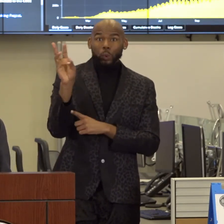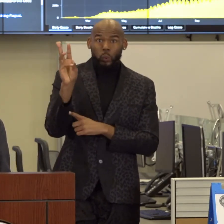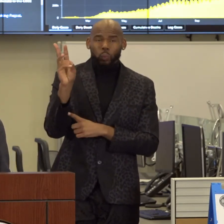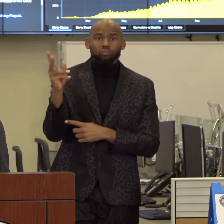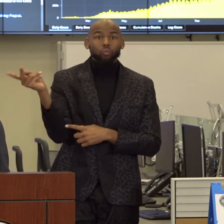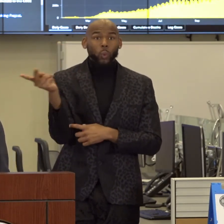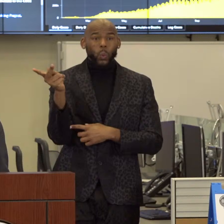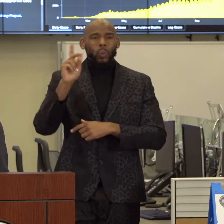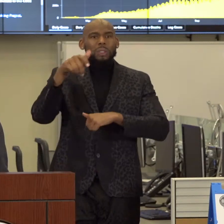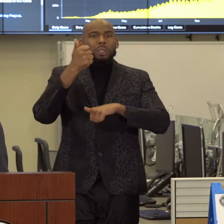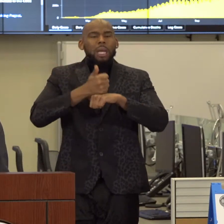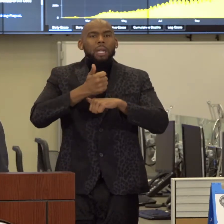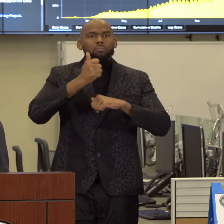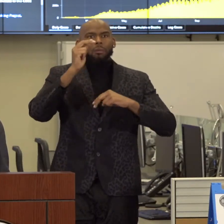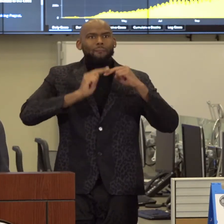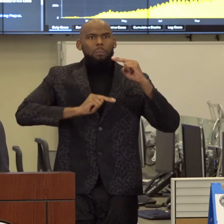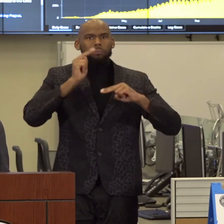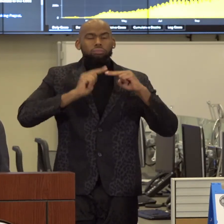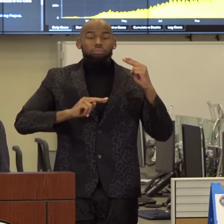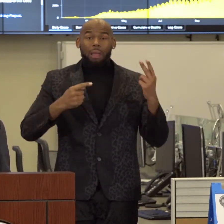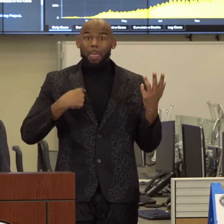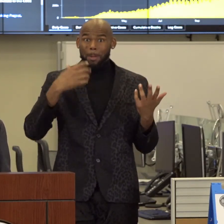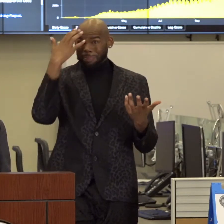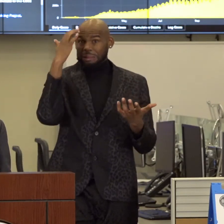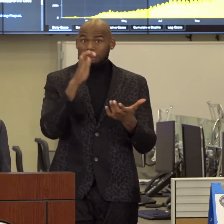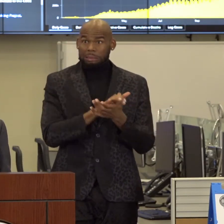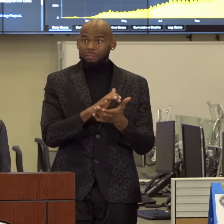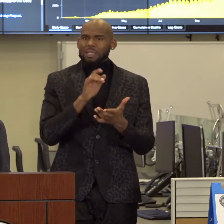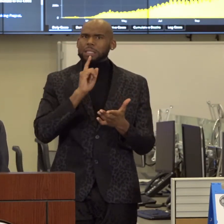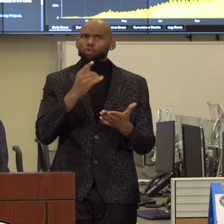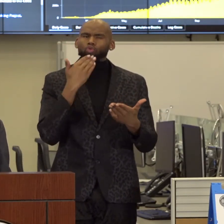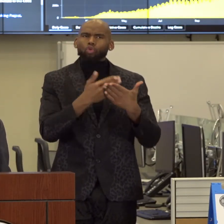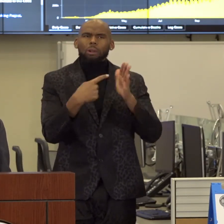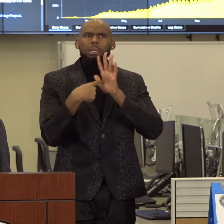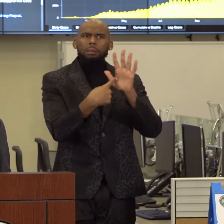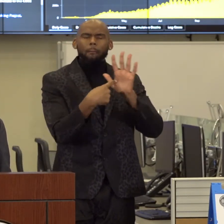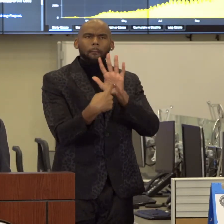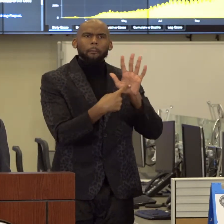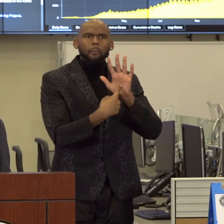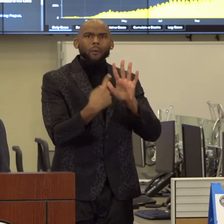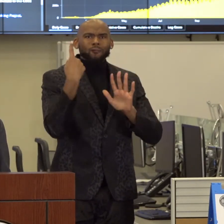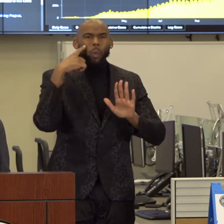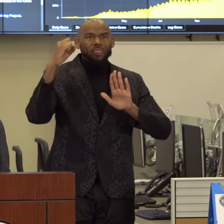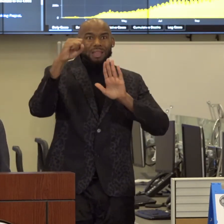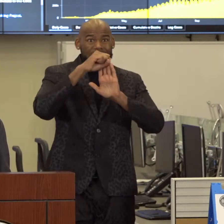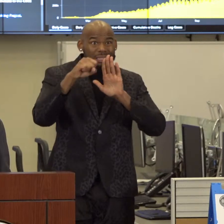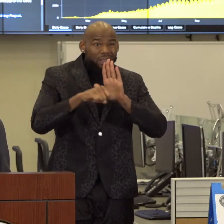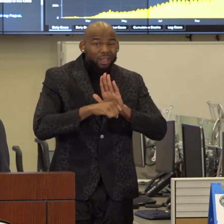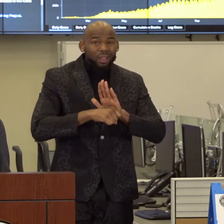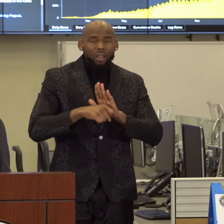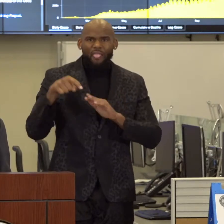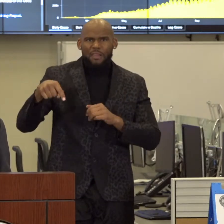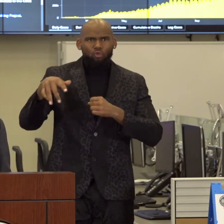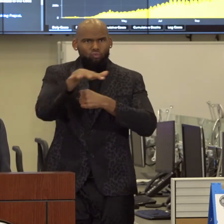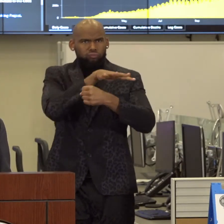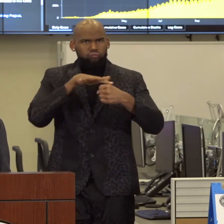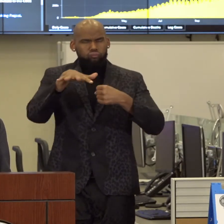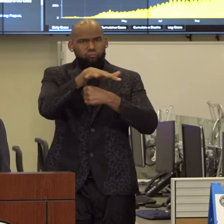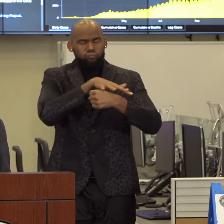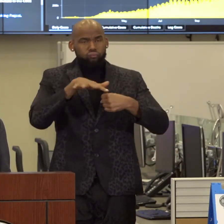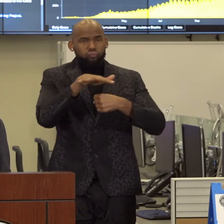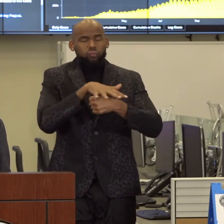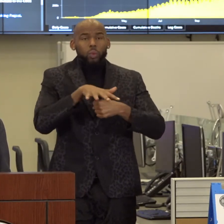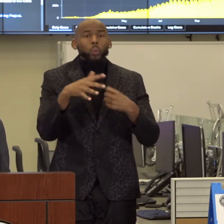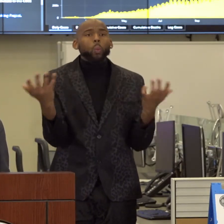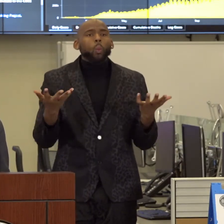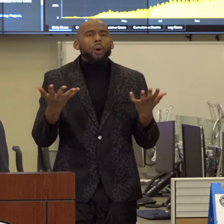facility that serves, I believe, as a model for not only our area, but for the state and for our region. And it